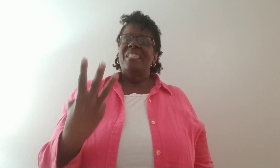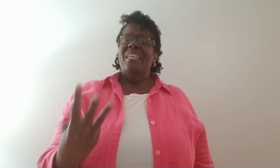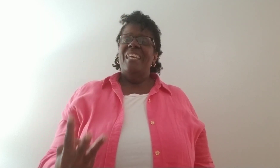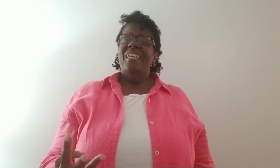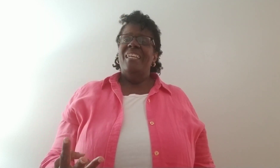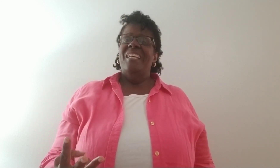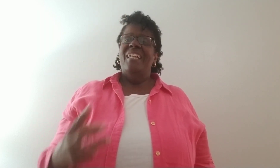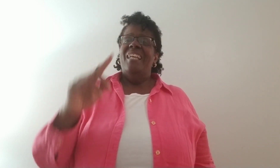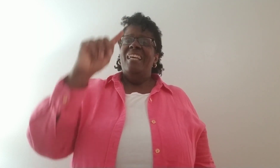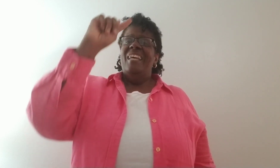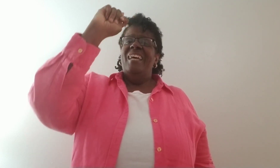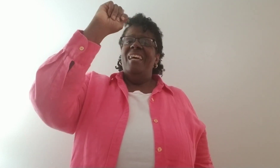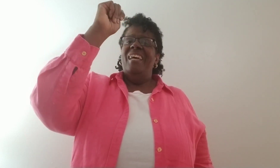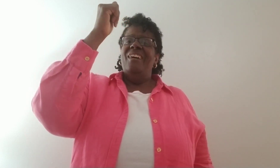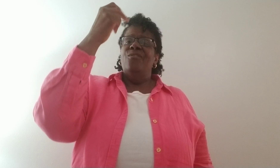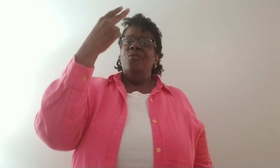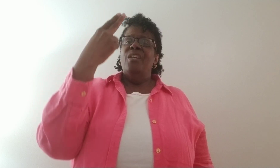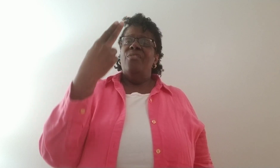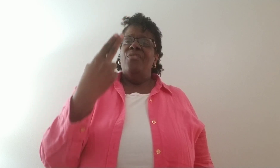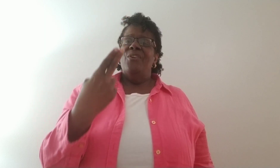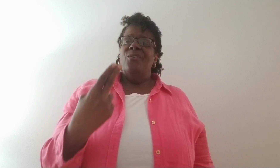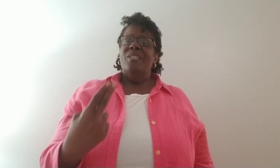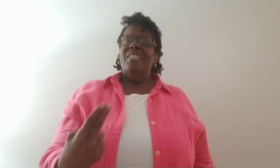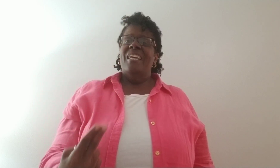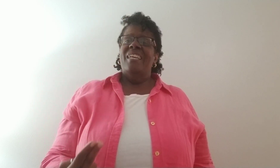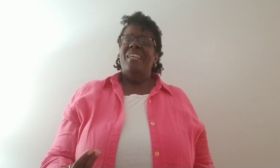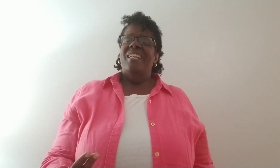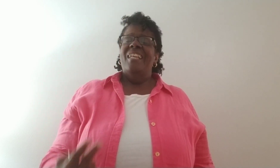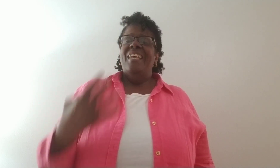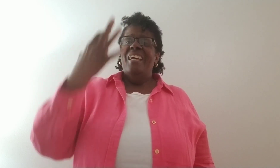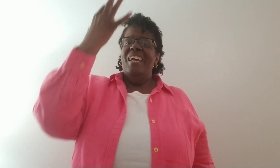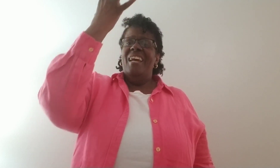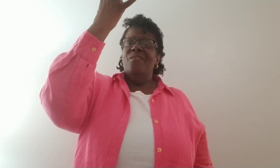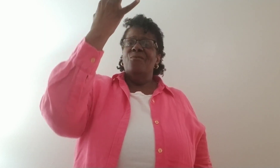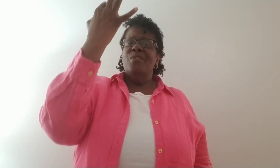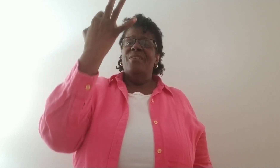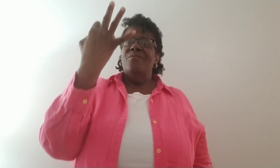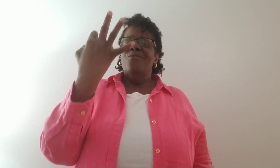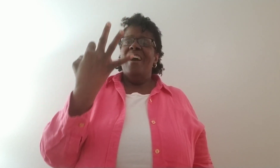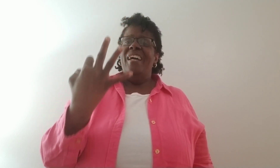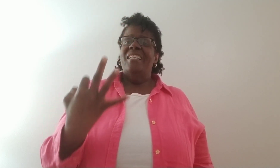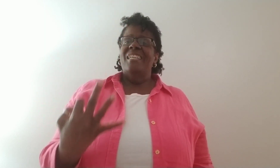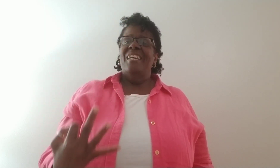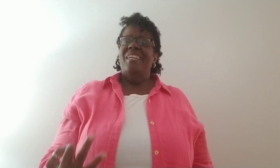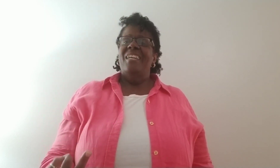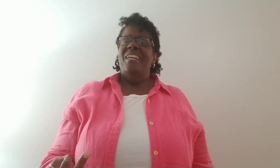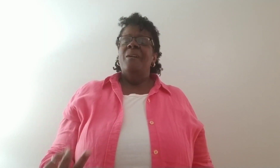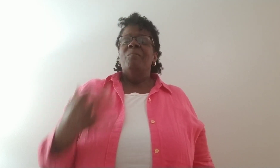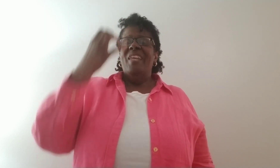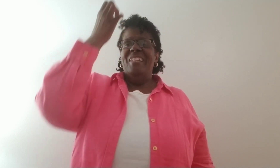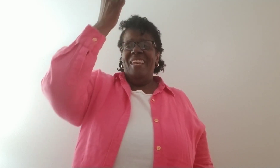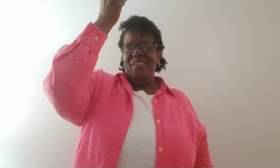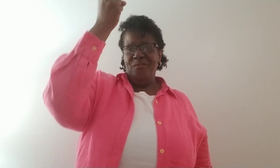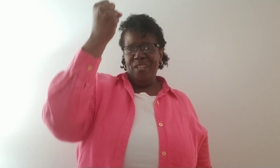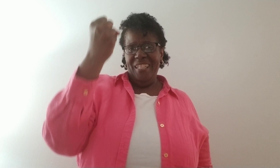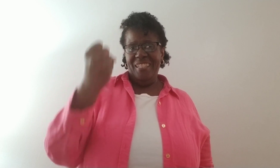Wednesday, every Thursday, every Friday, and every